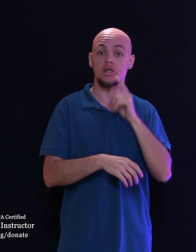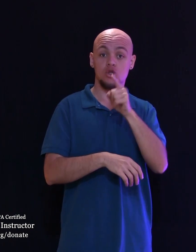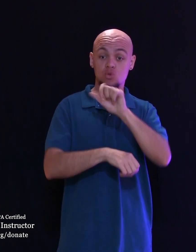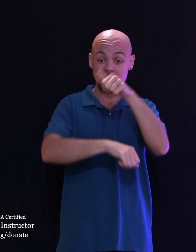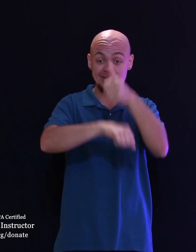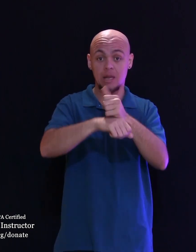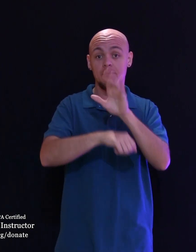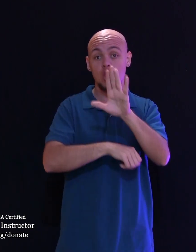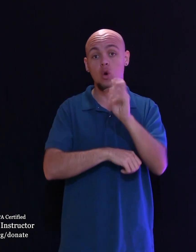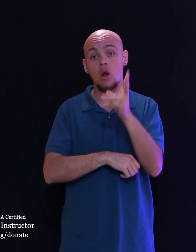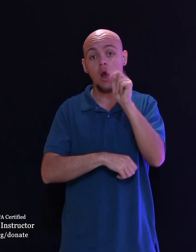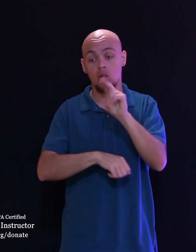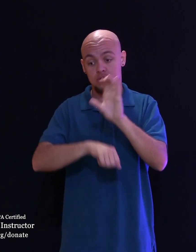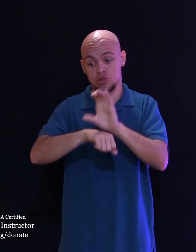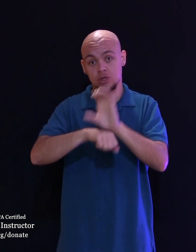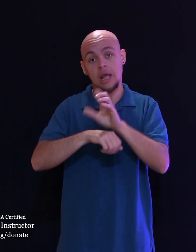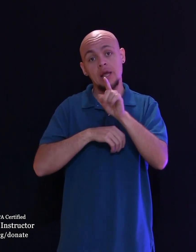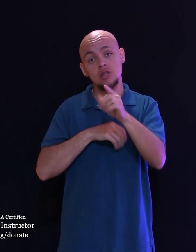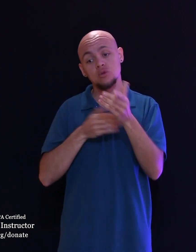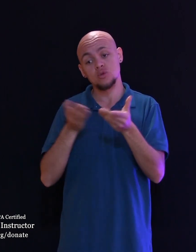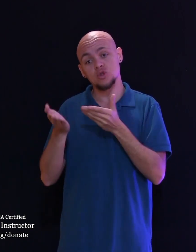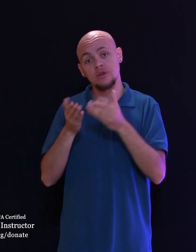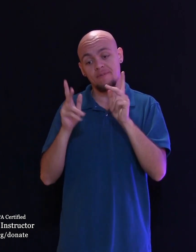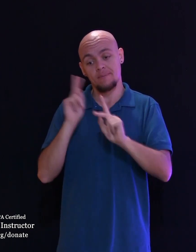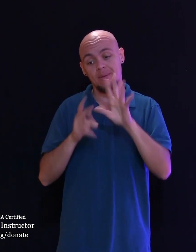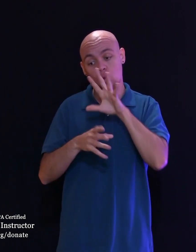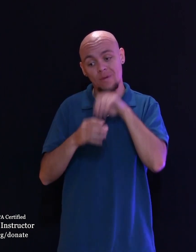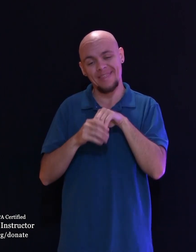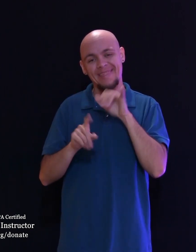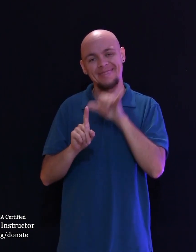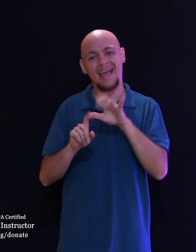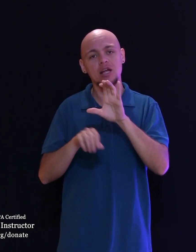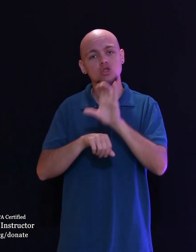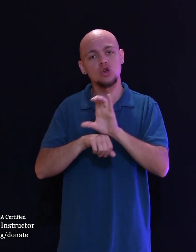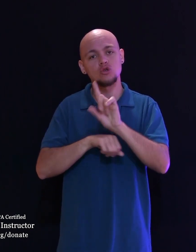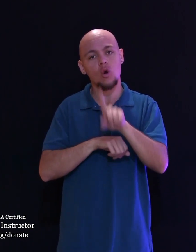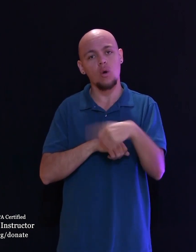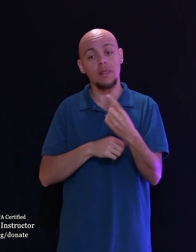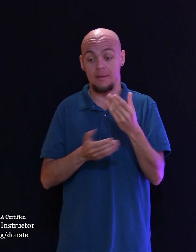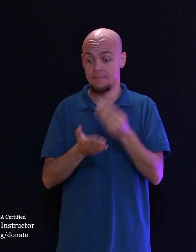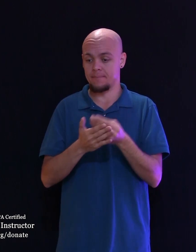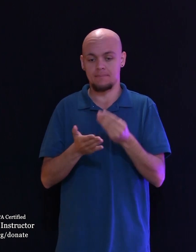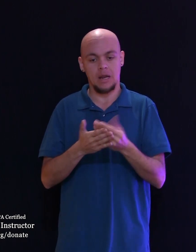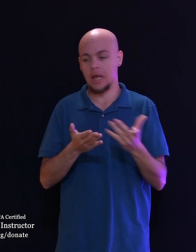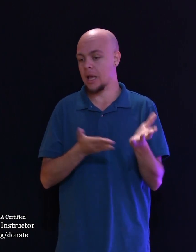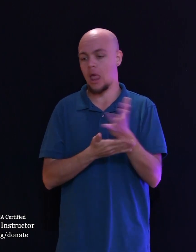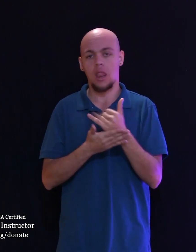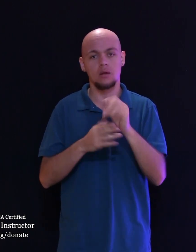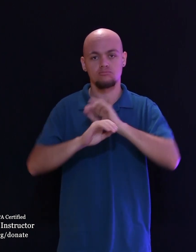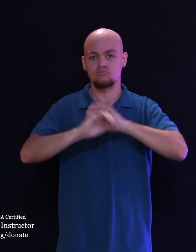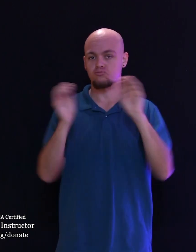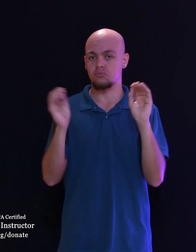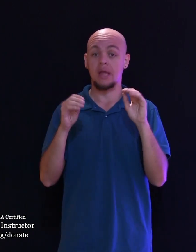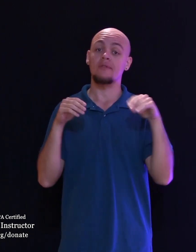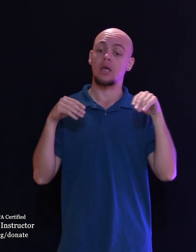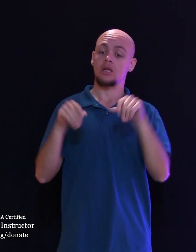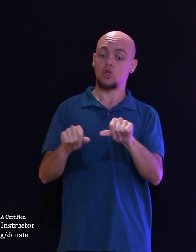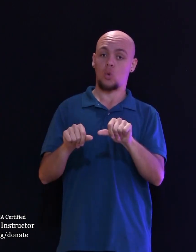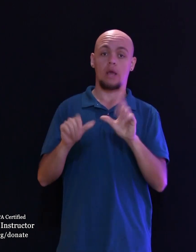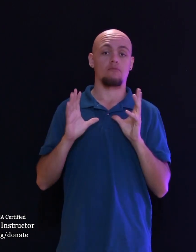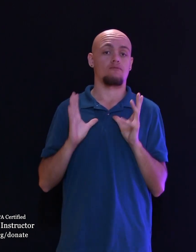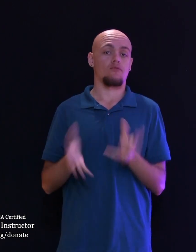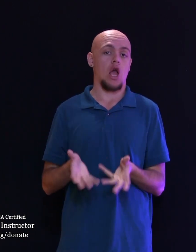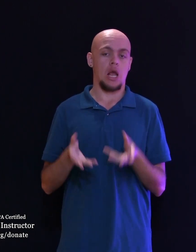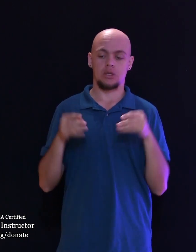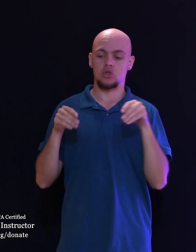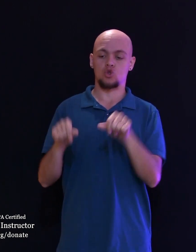Then you start a church, and you only serve the people in that church. Now you have a ministry. You don't collect any money for it. They want to donate something,